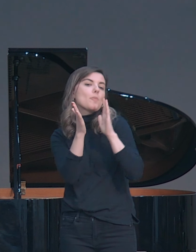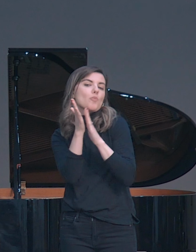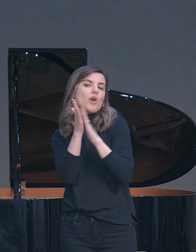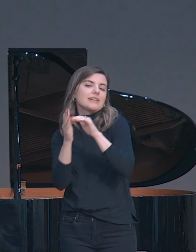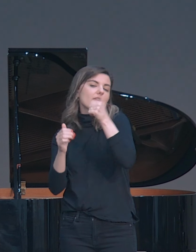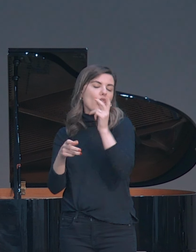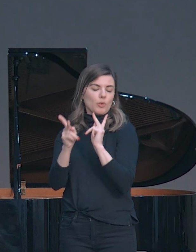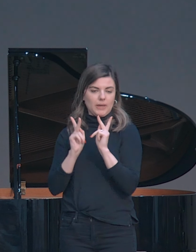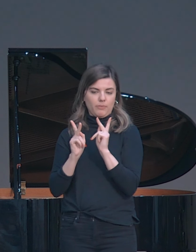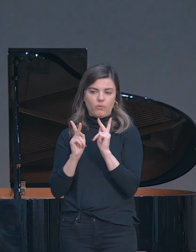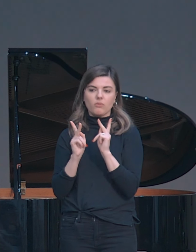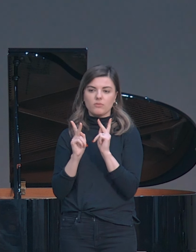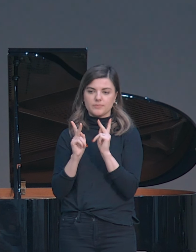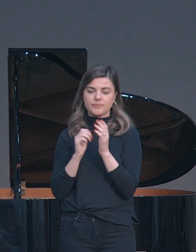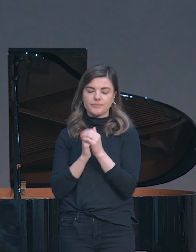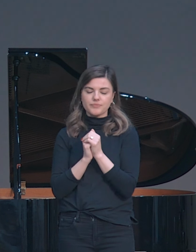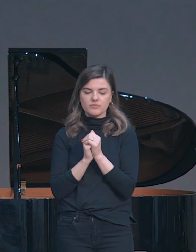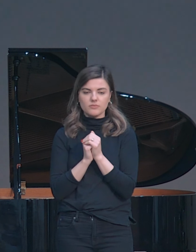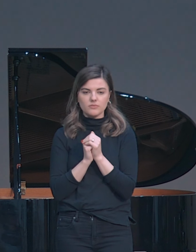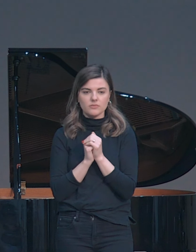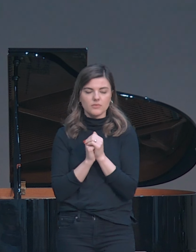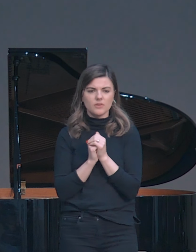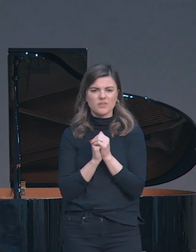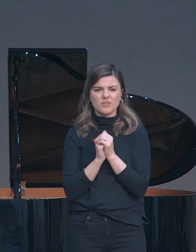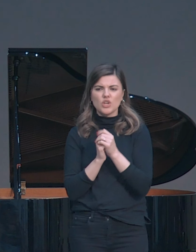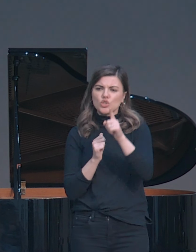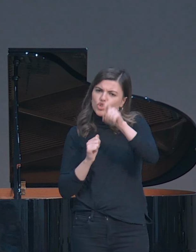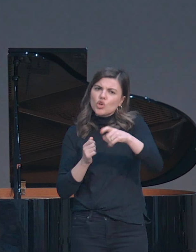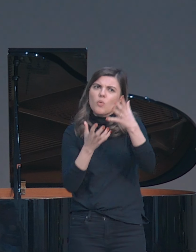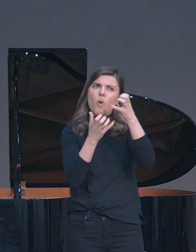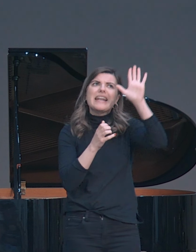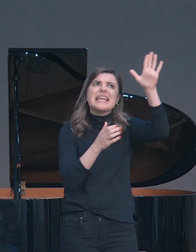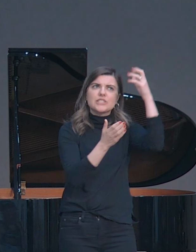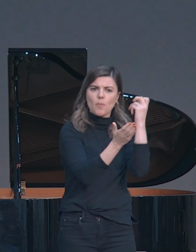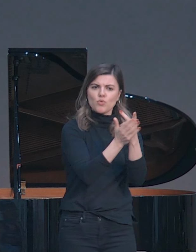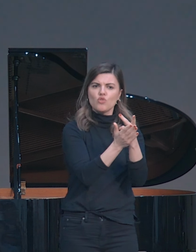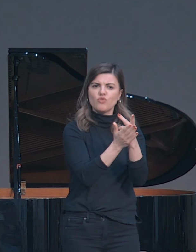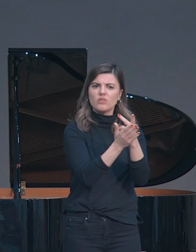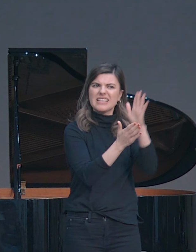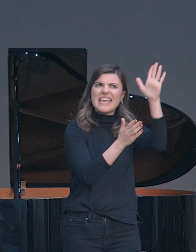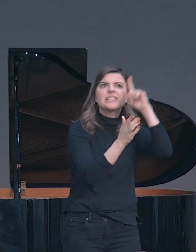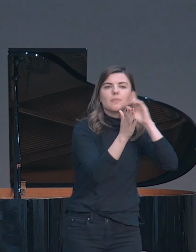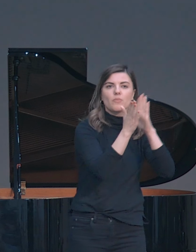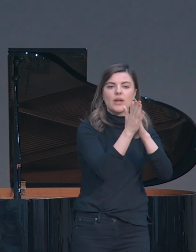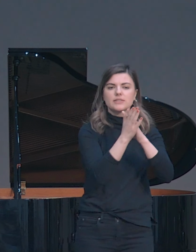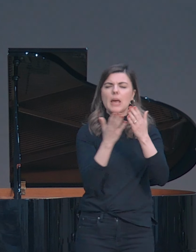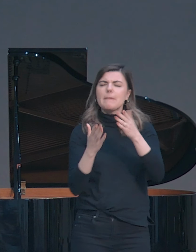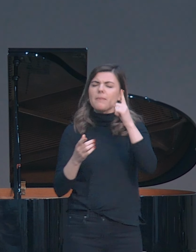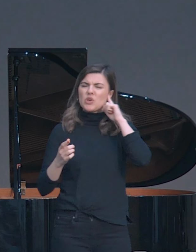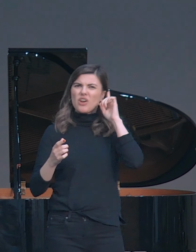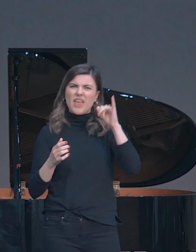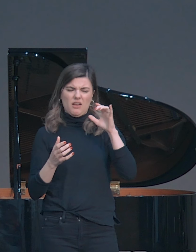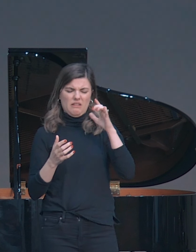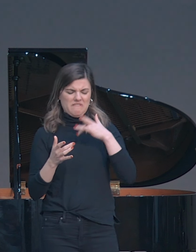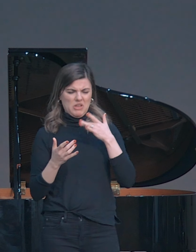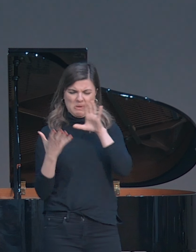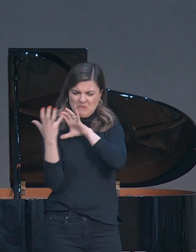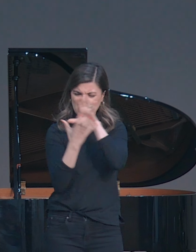of others. Instead of seeking the approval of others, seek the approval of God. Now, hearing this, you might be